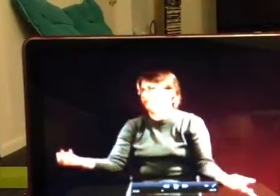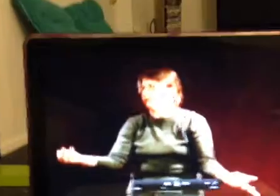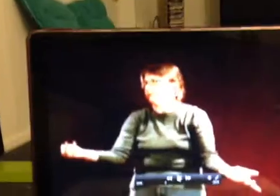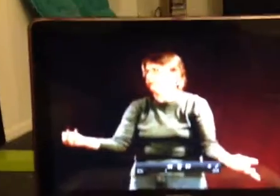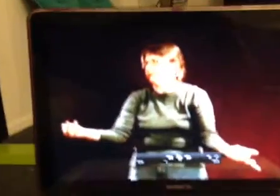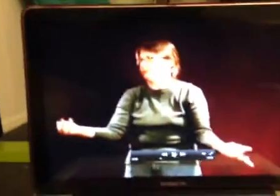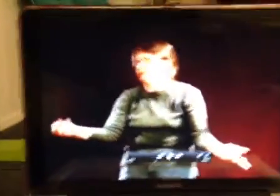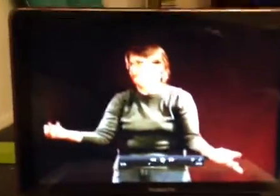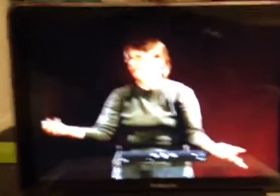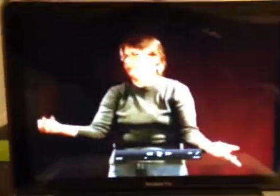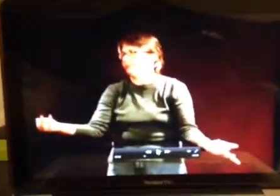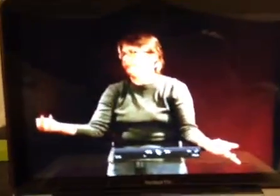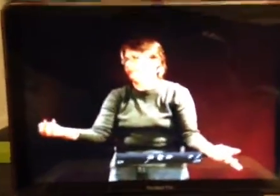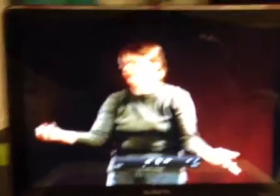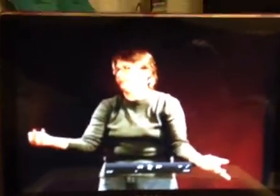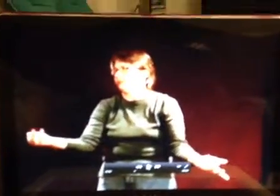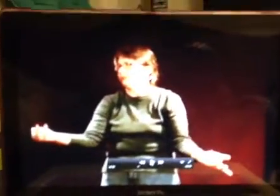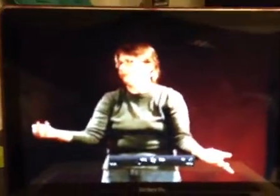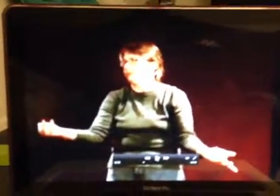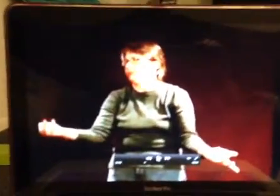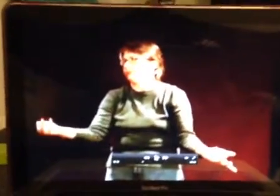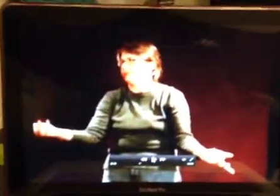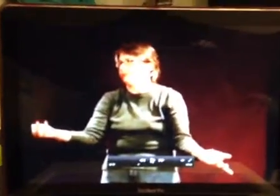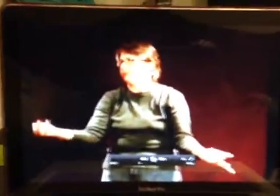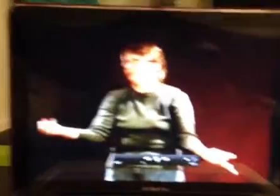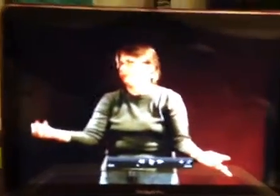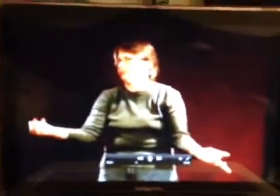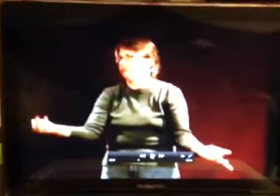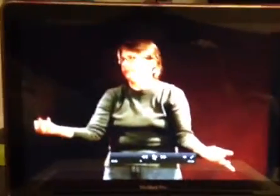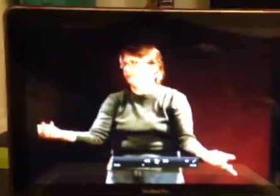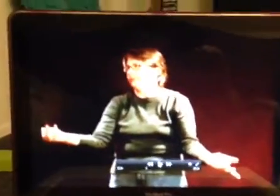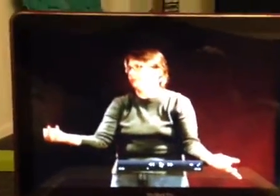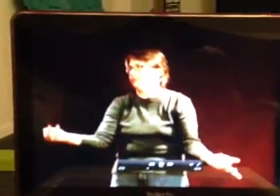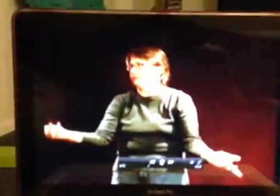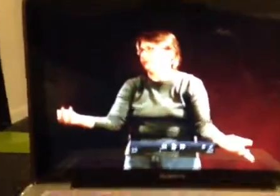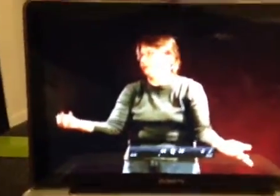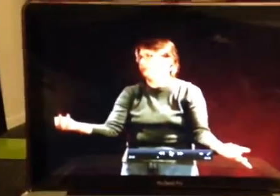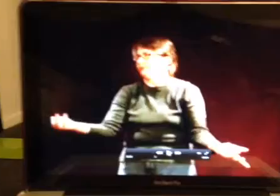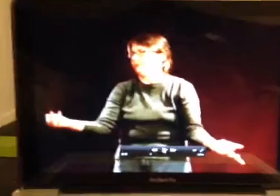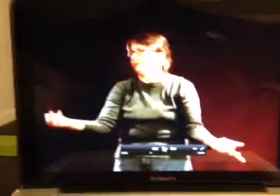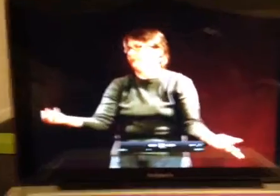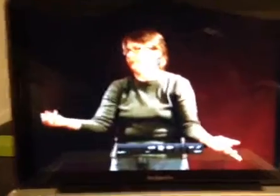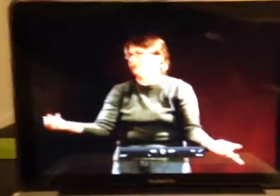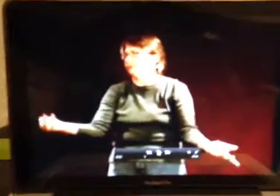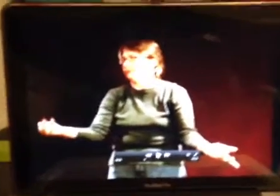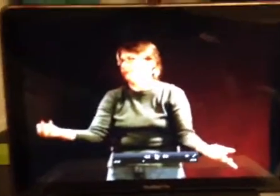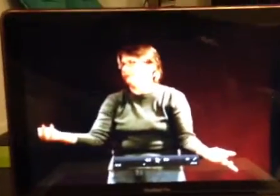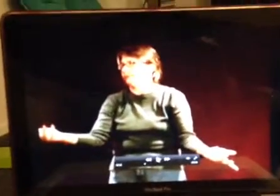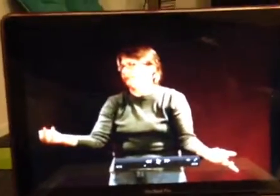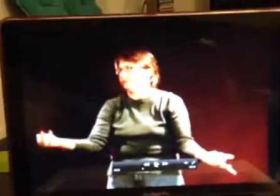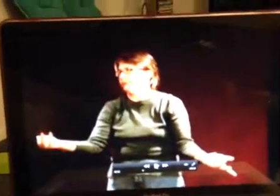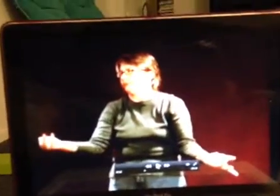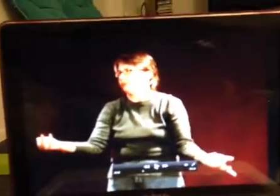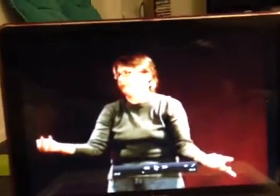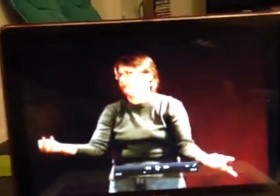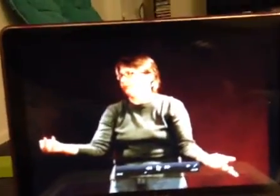so we were walking, and I told my kids, I said, you know how to be safe. Um, just be safe, and you can run along ahead.